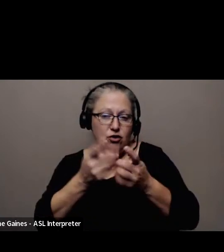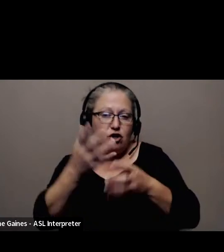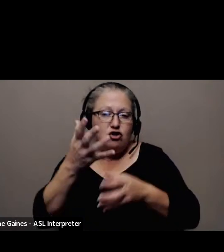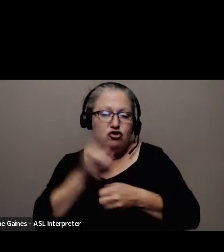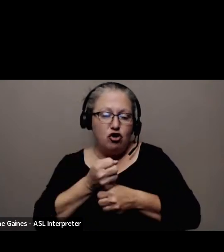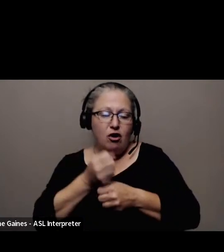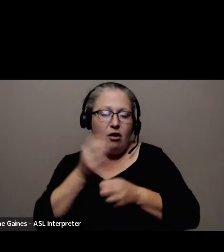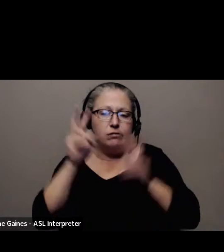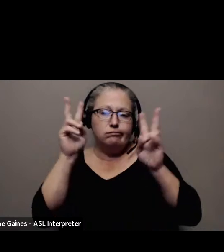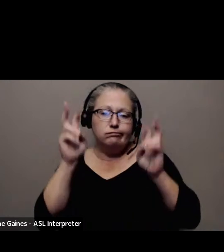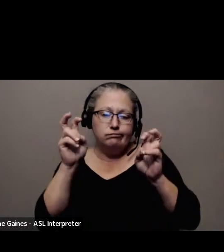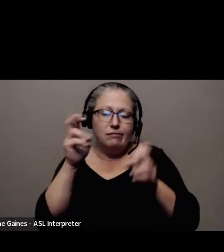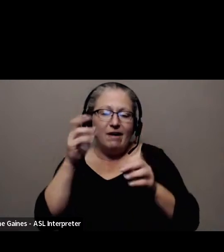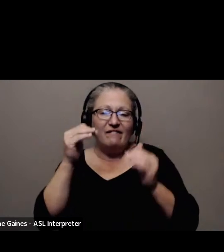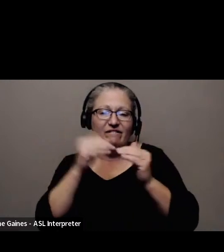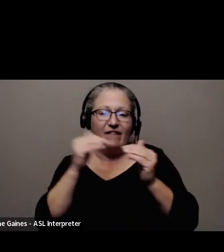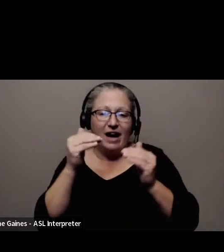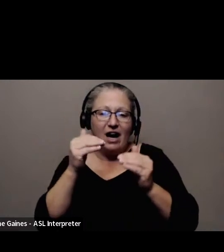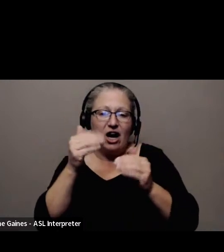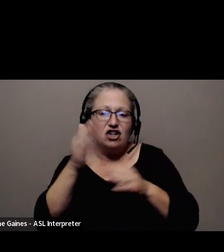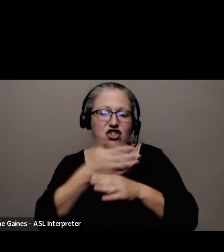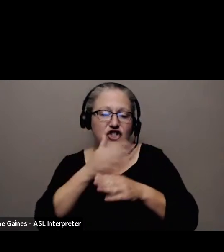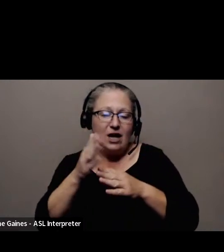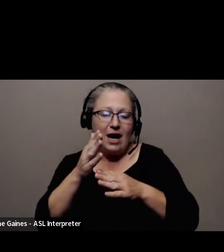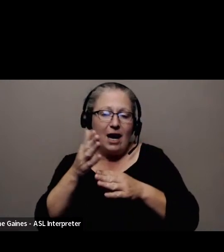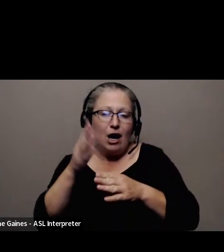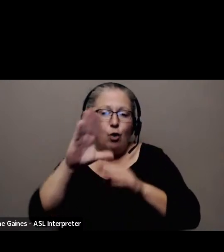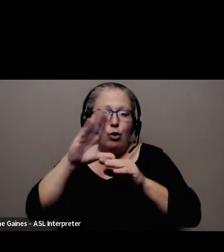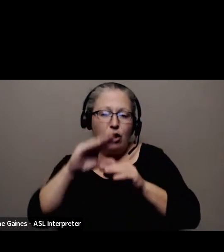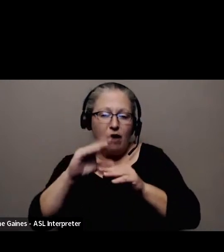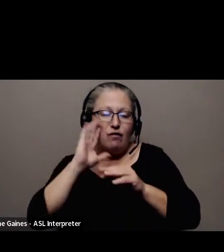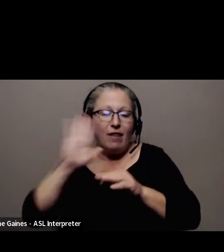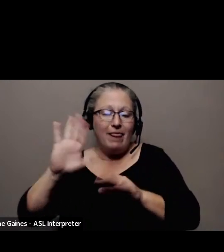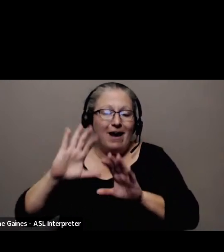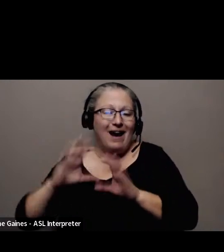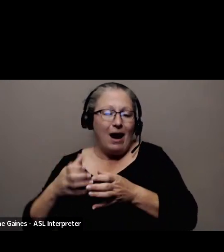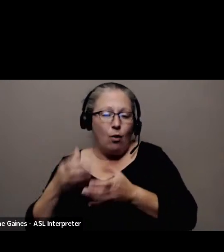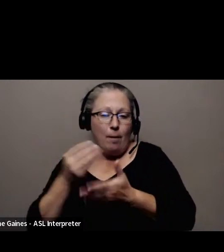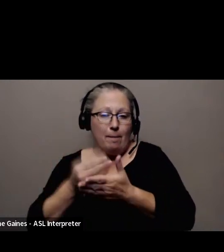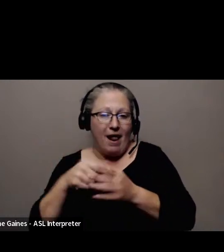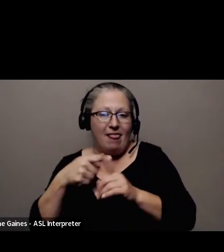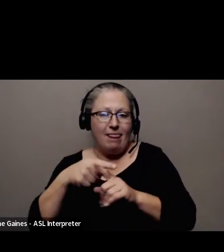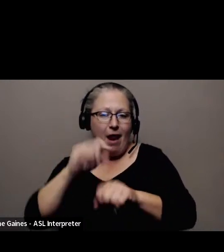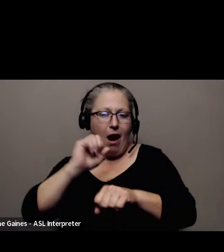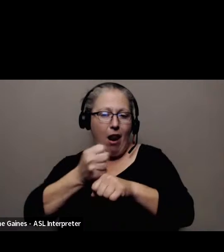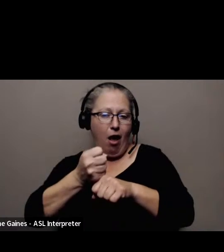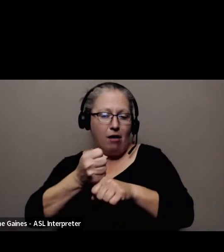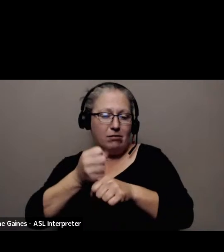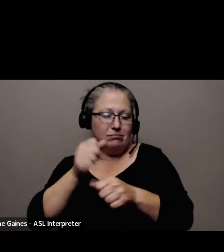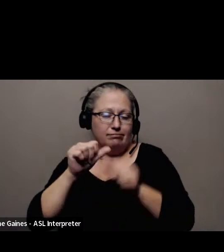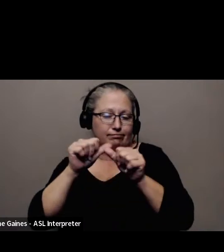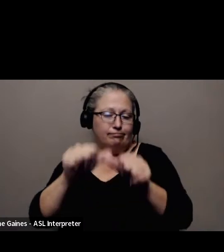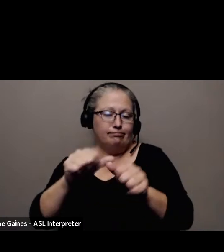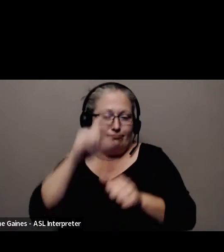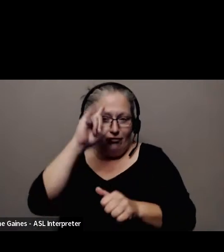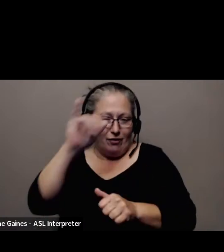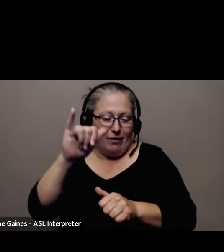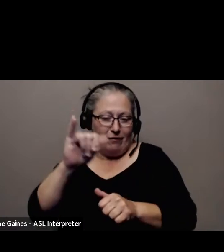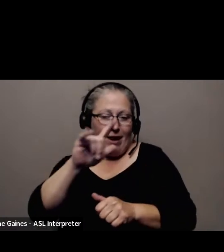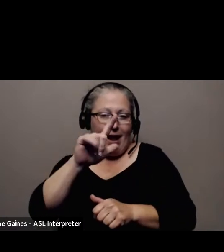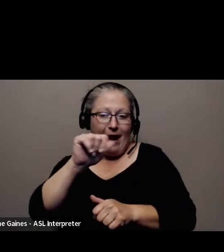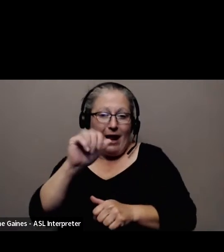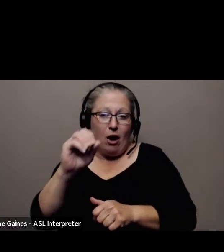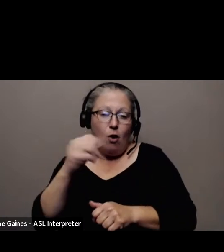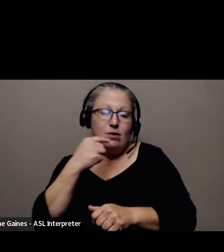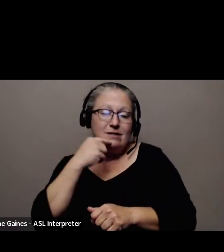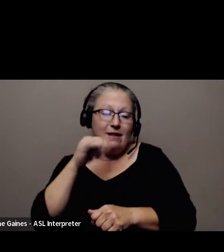fair share reduction of their categorical money. Yeah. And then they were locked in for good. The LAO has